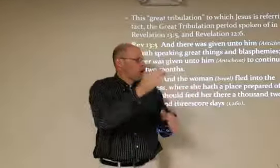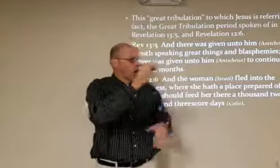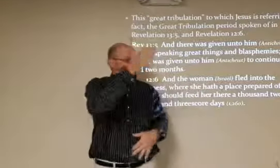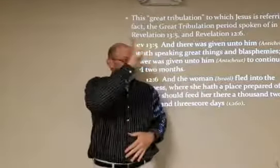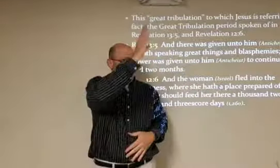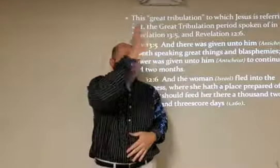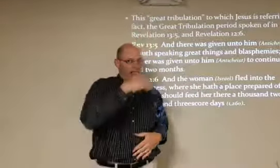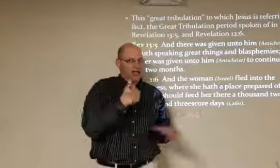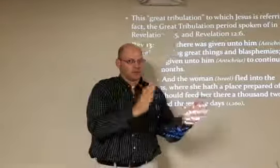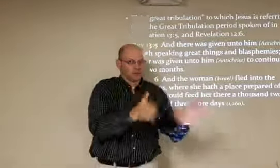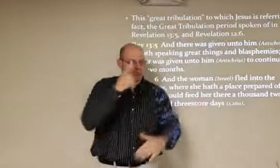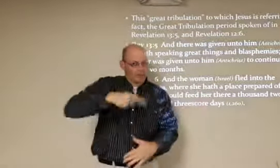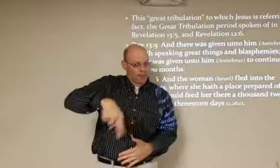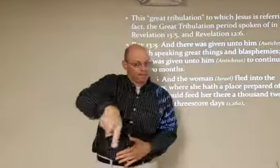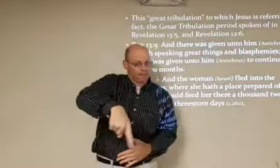of God,